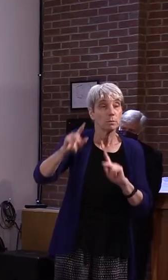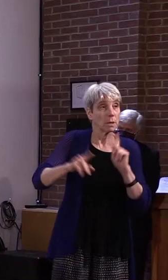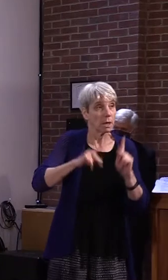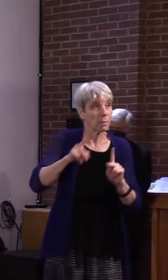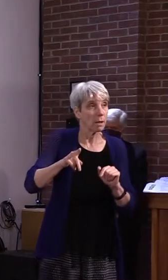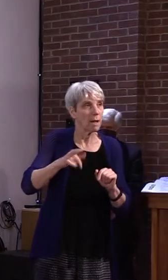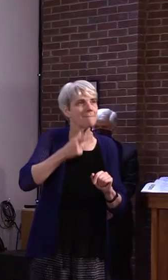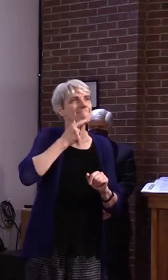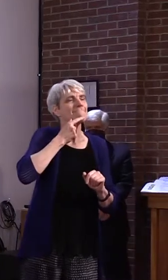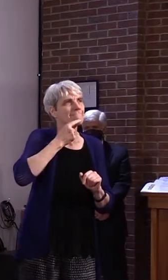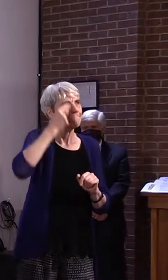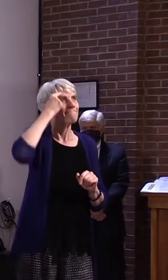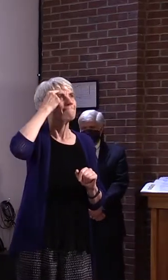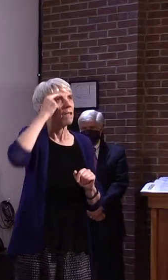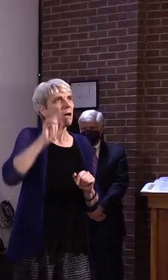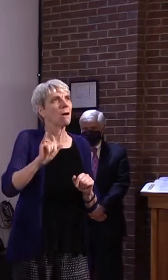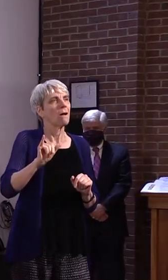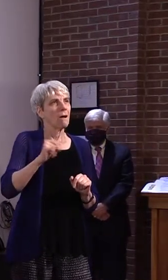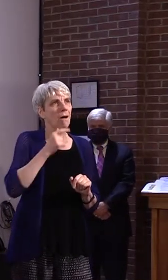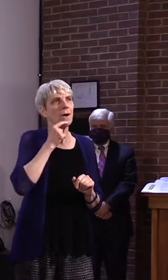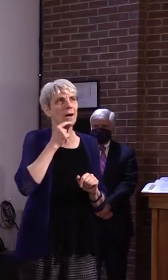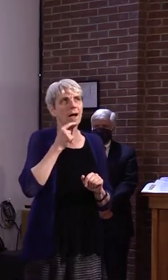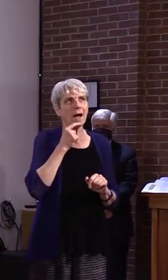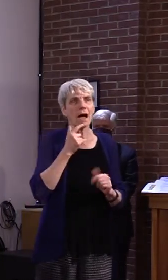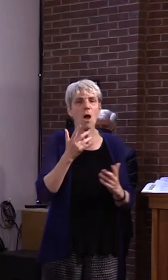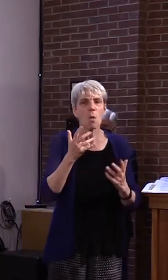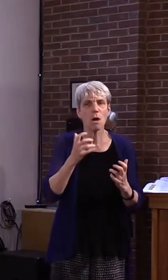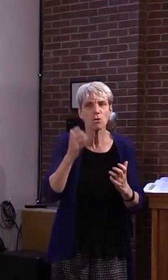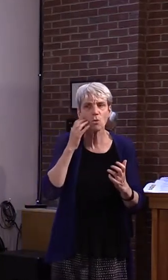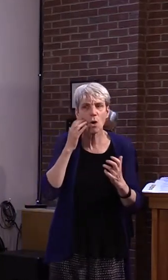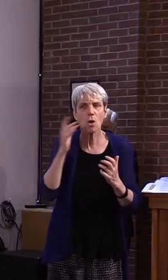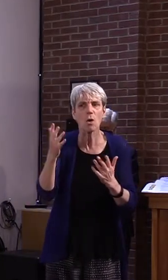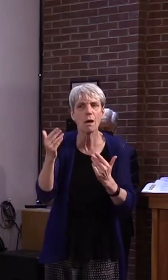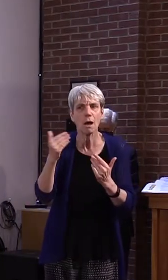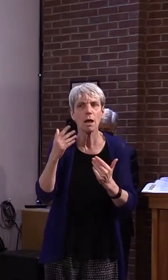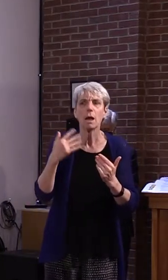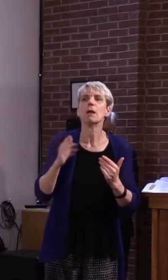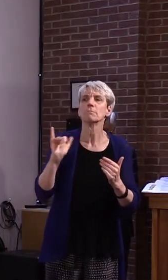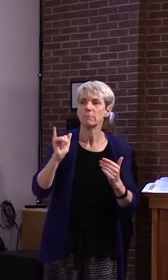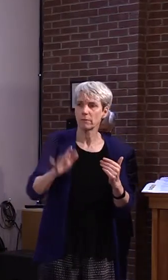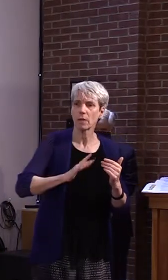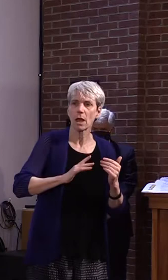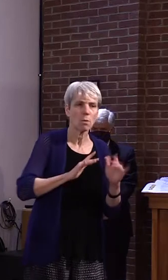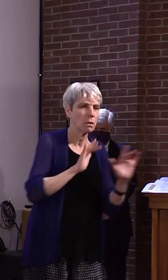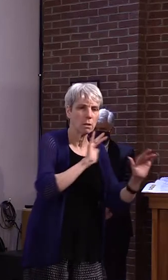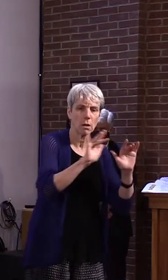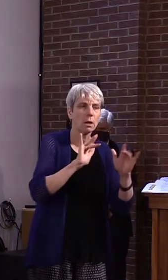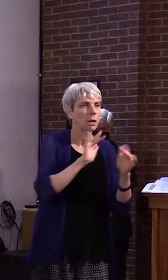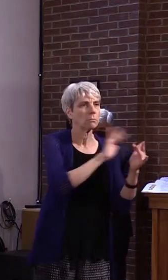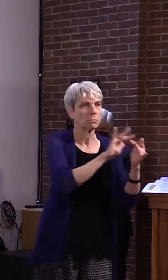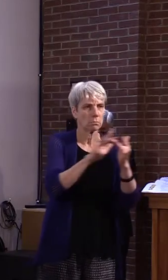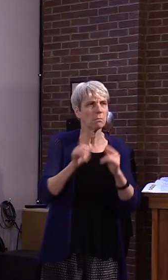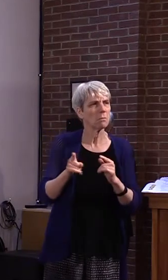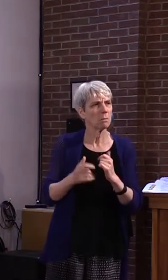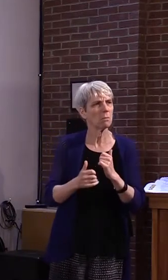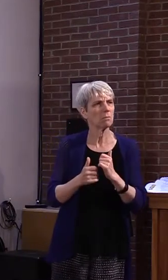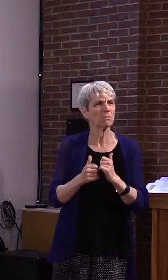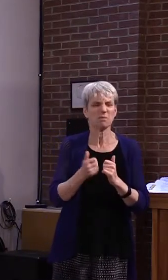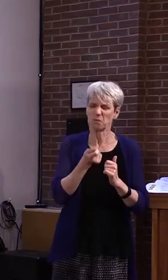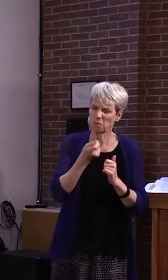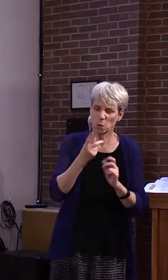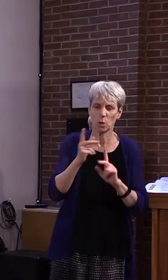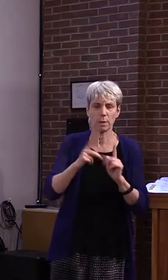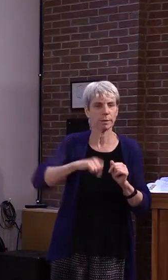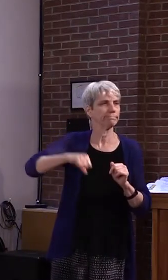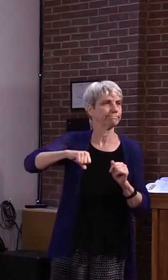some idea about things anyways and were interested in talking with us further. So it's a minority that hasn't